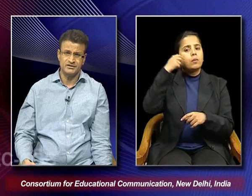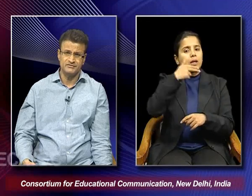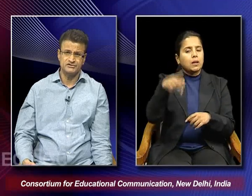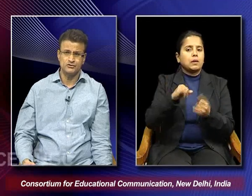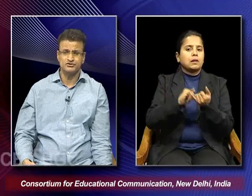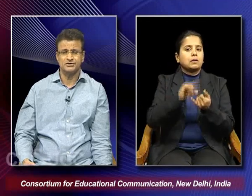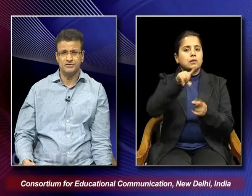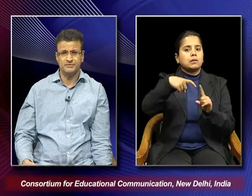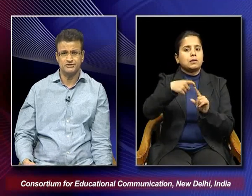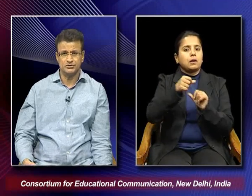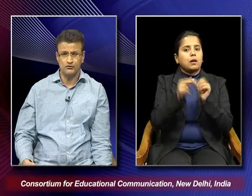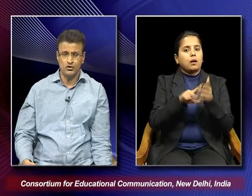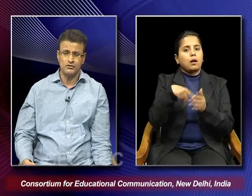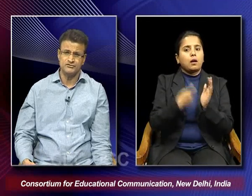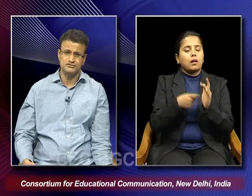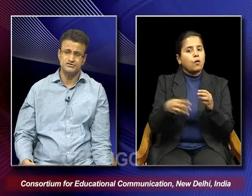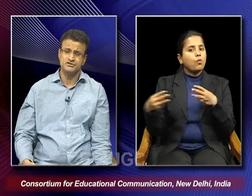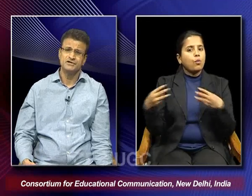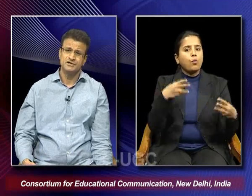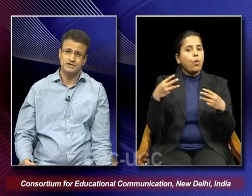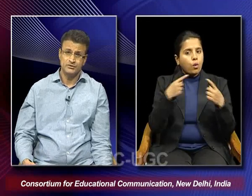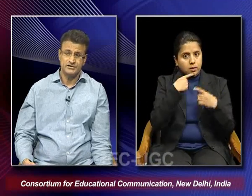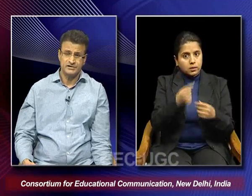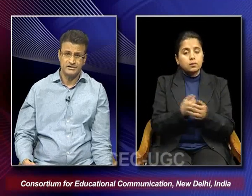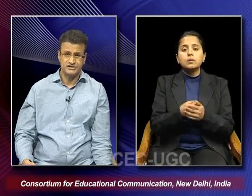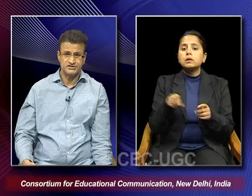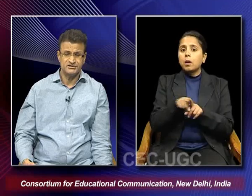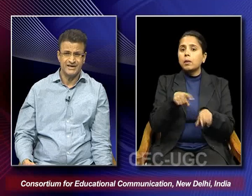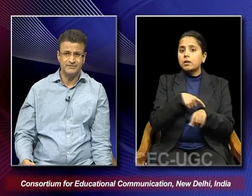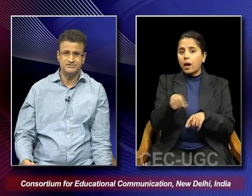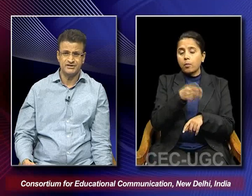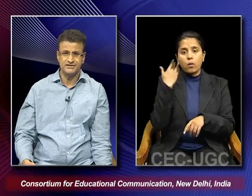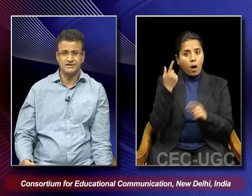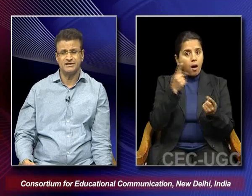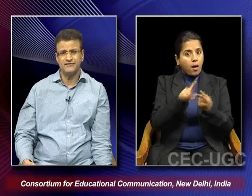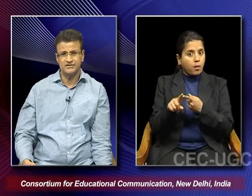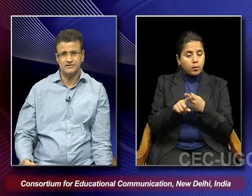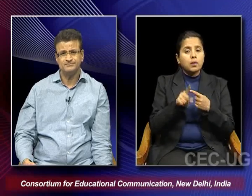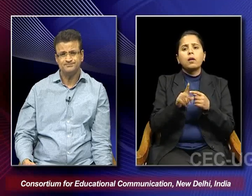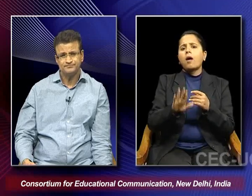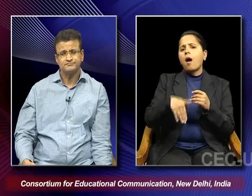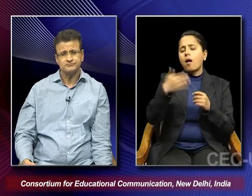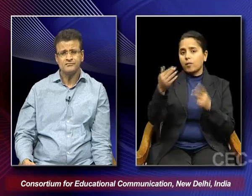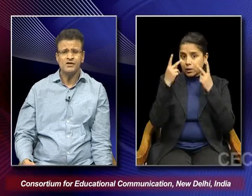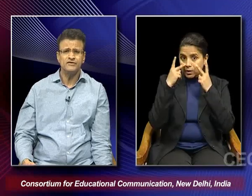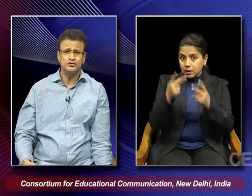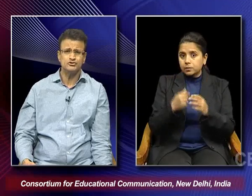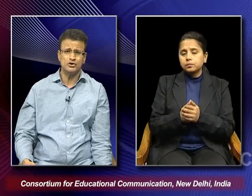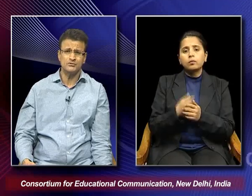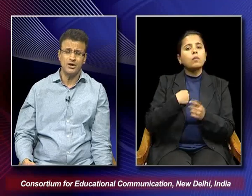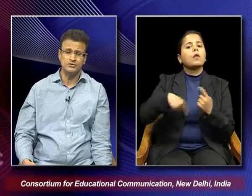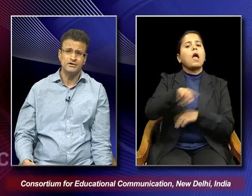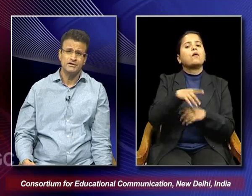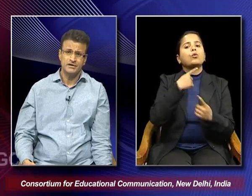Sikandar, which was based on a war which was during the ancient times, and thereafter we also